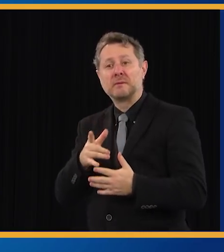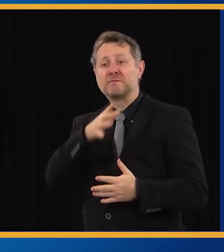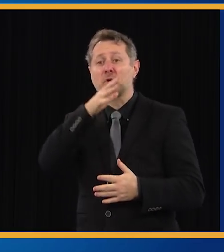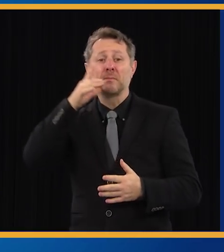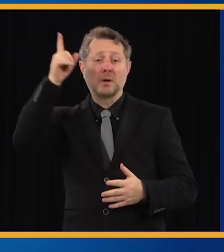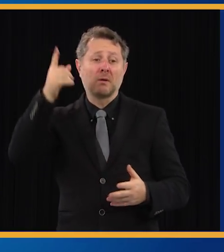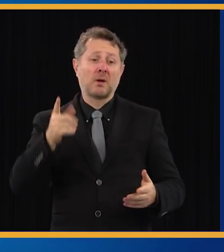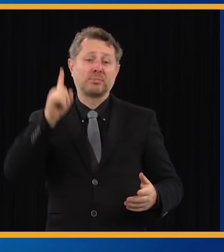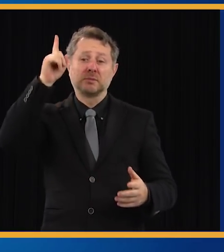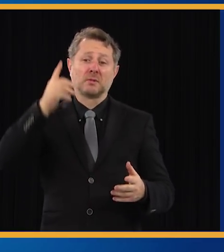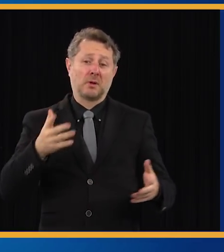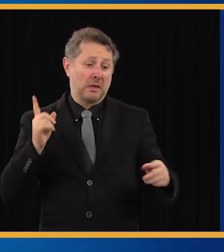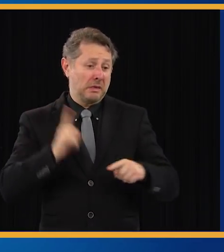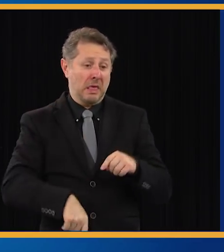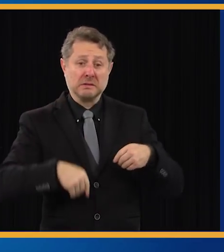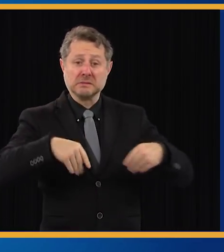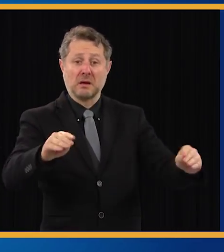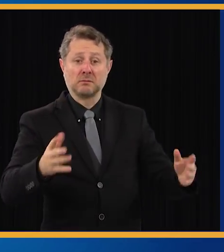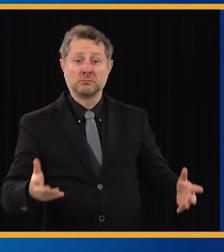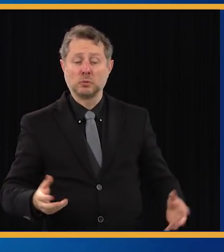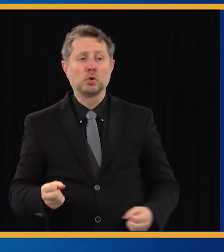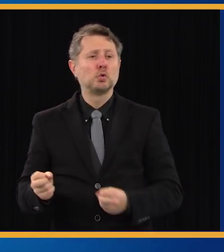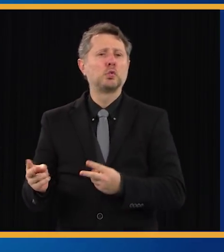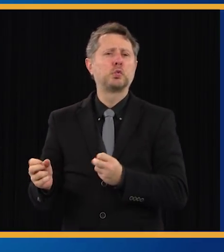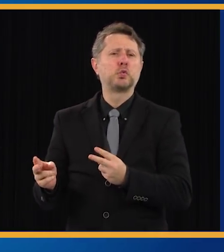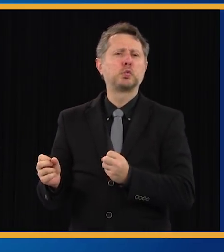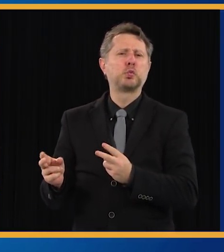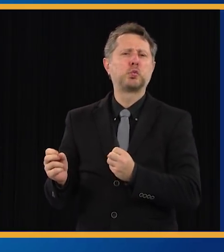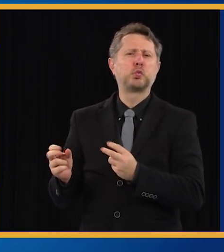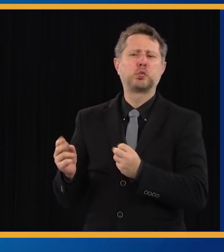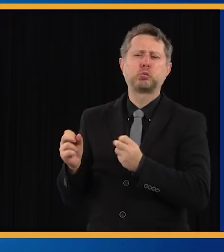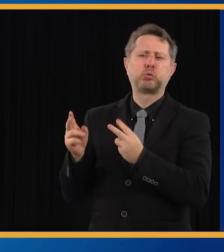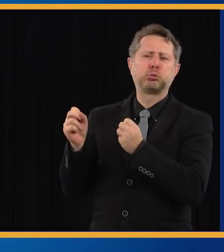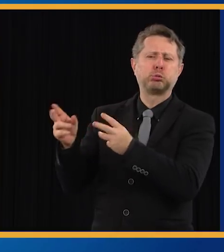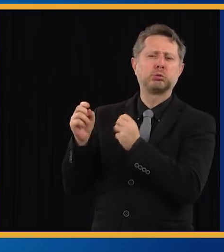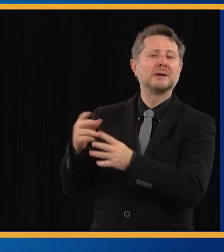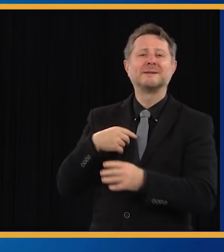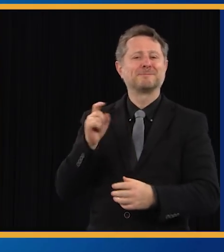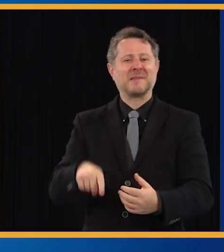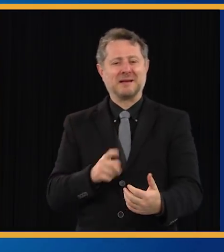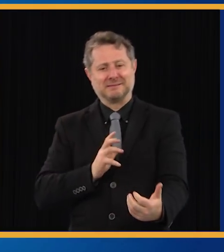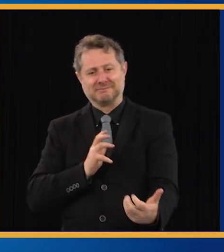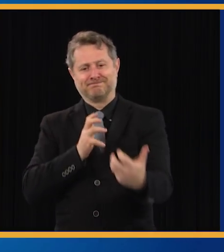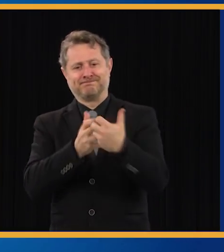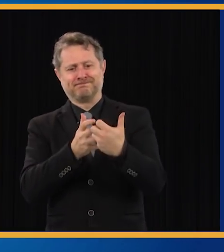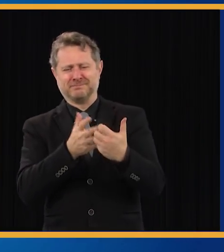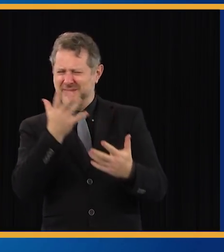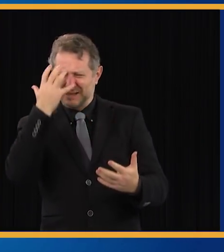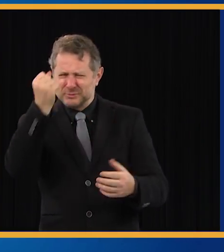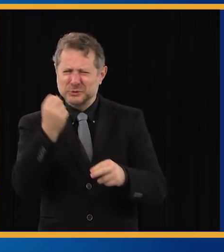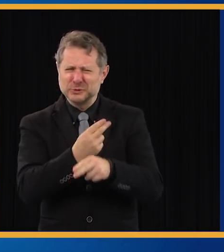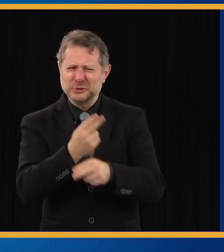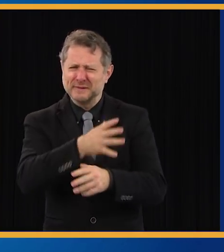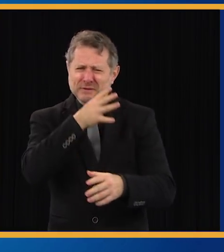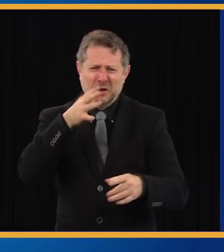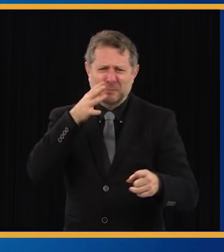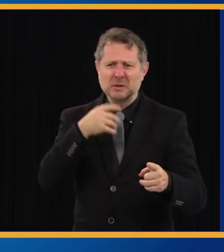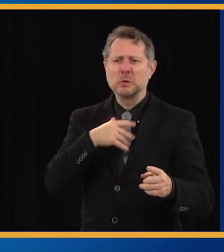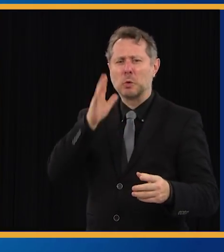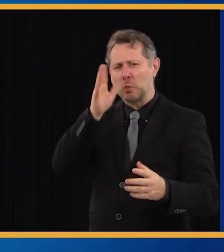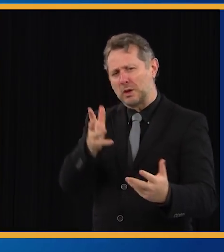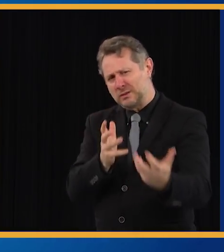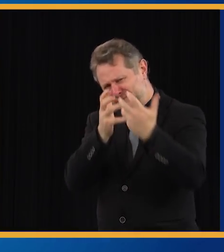who can't sell their product. We have to put those two things together. It's just common sense, but we have to make that marriage